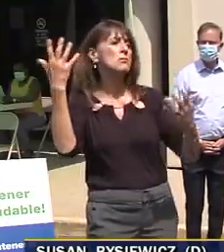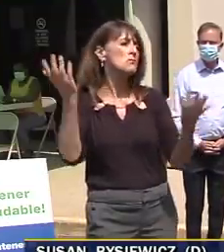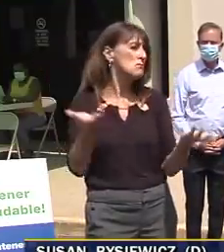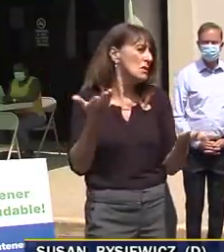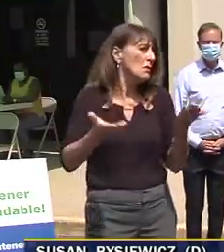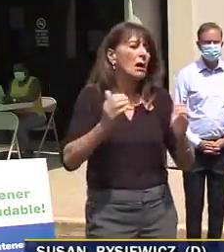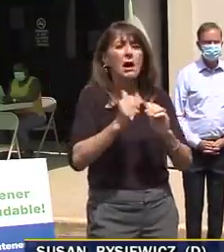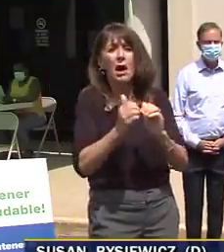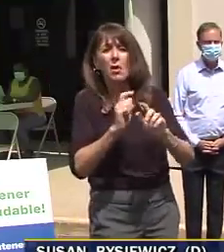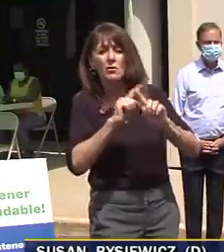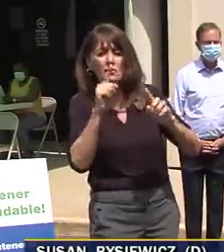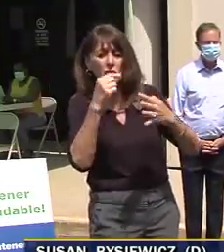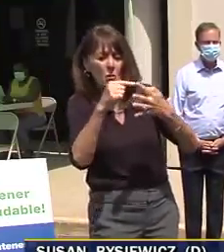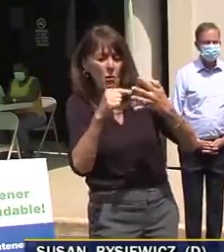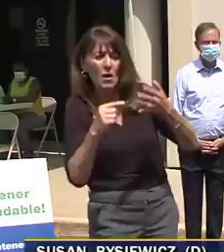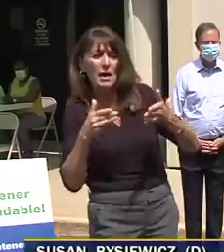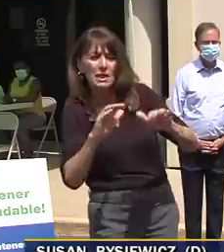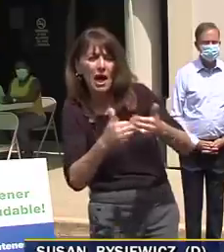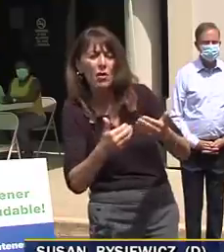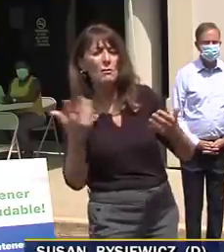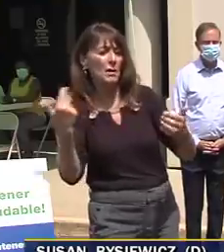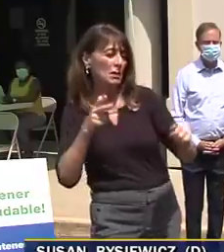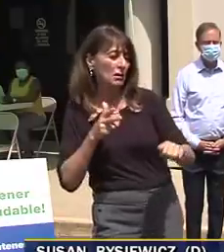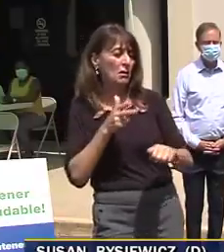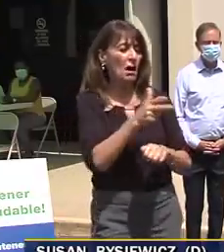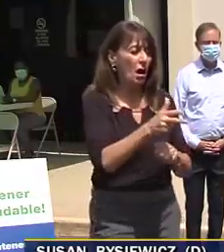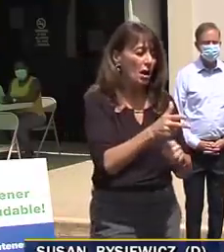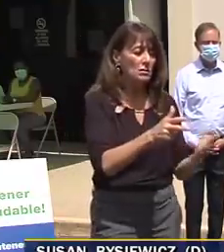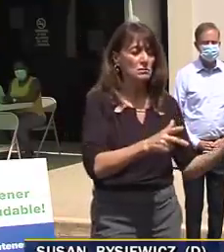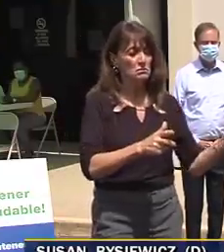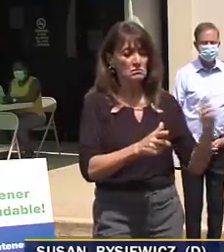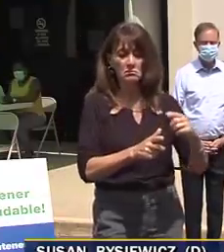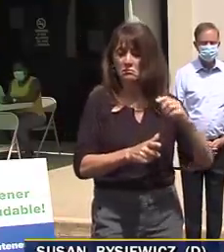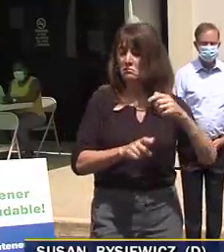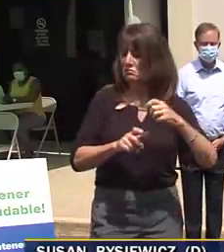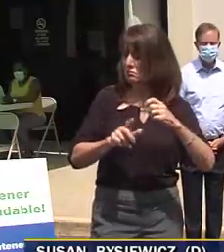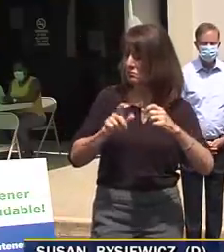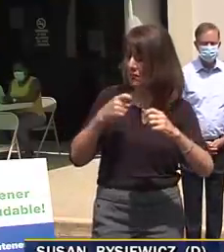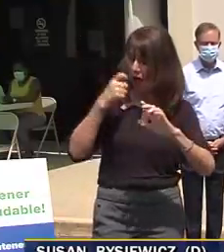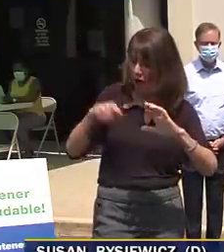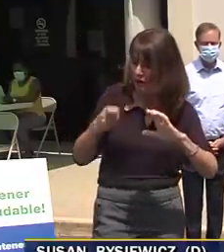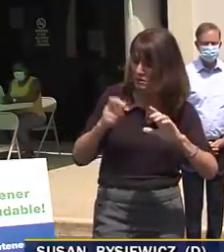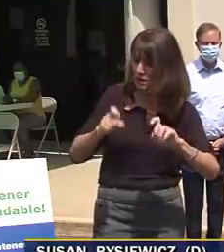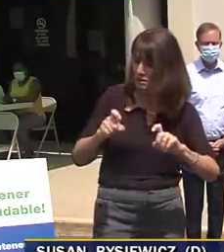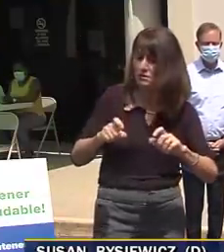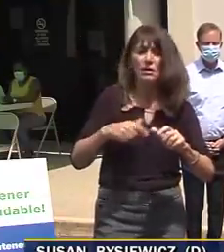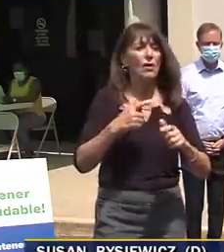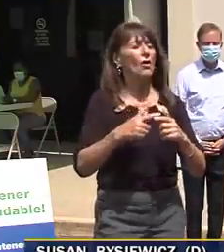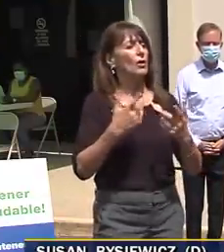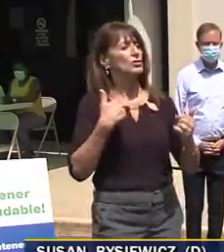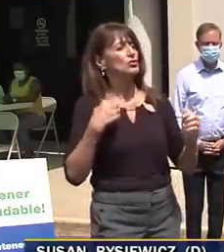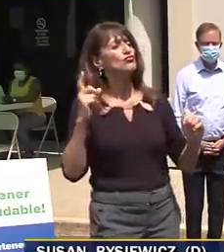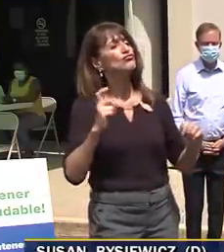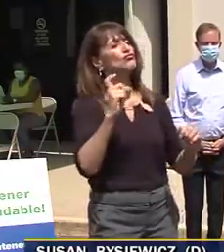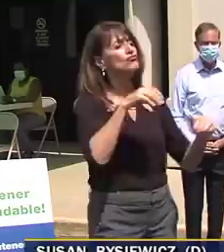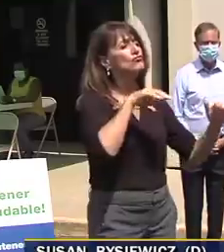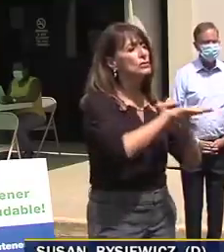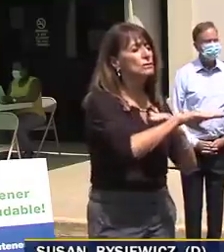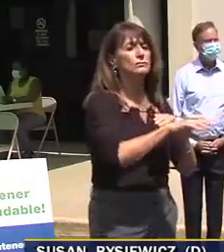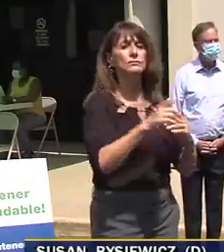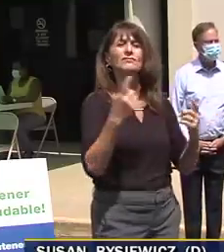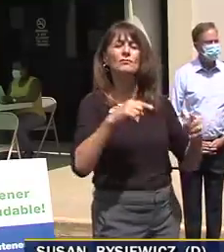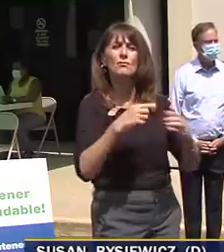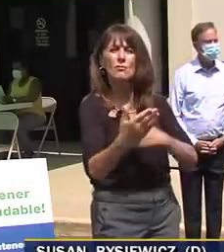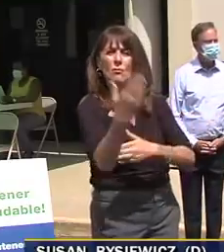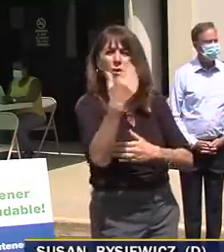car or just to walk up. And so earlier today, I was in Waterbury at a mobile